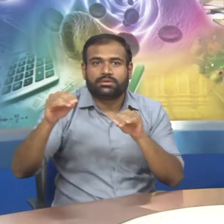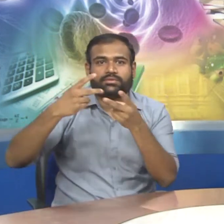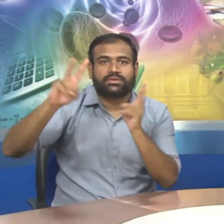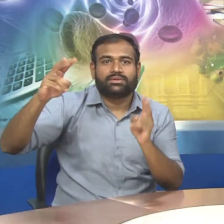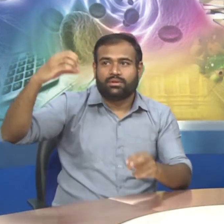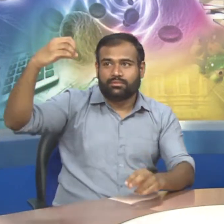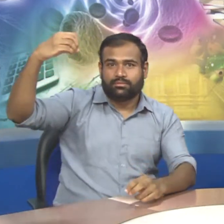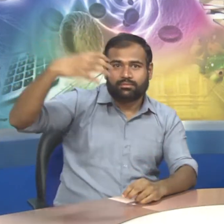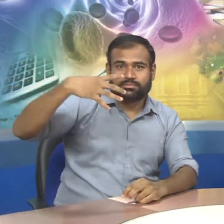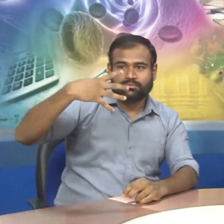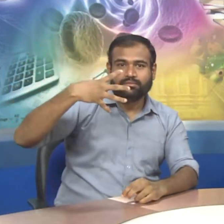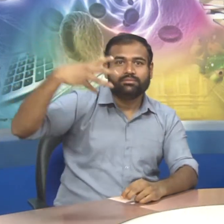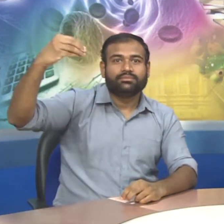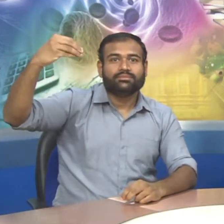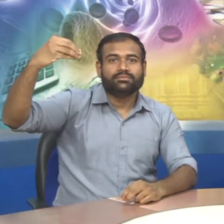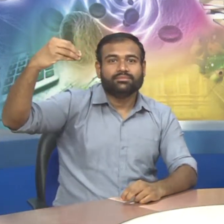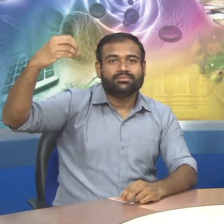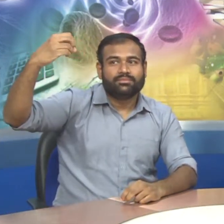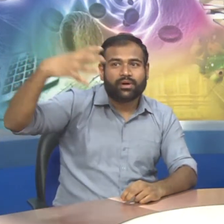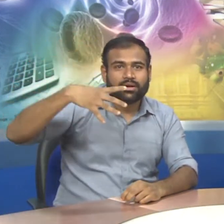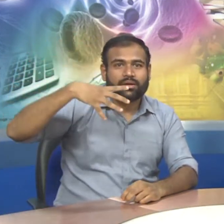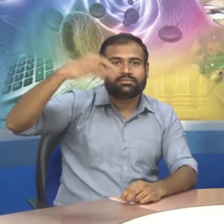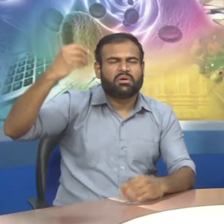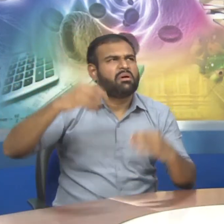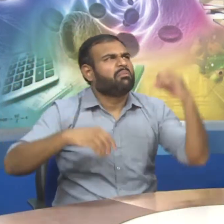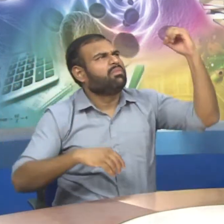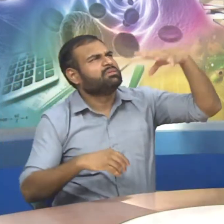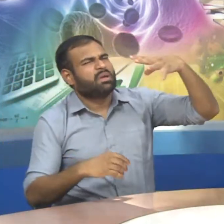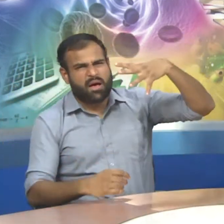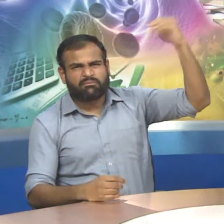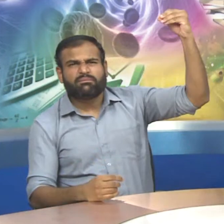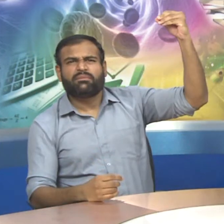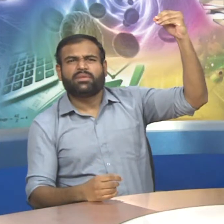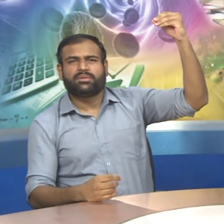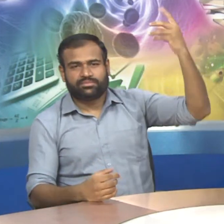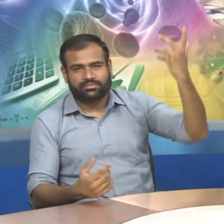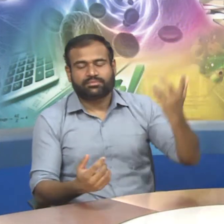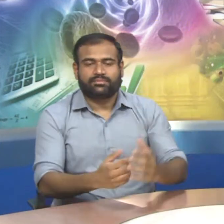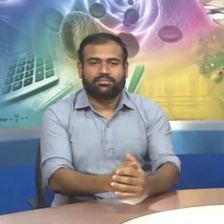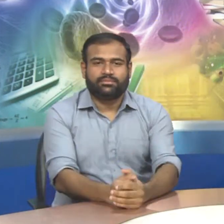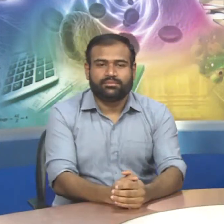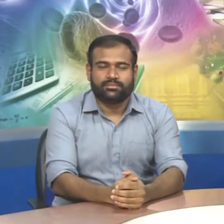See the opposite movement? Lights on, lights off.